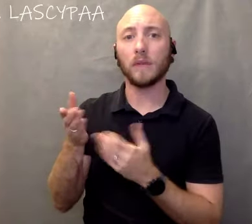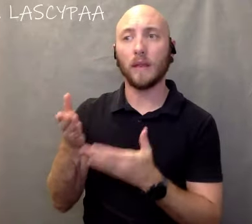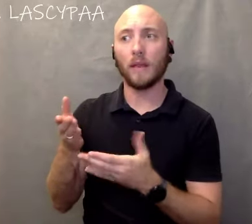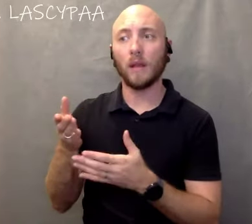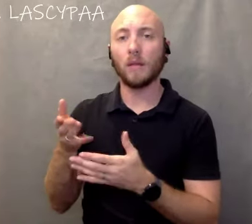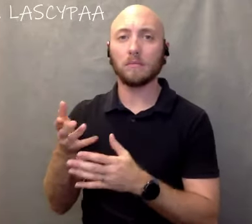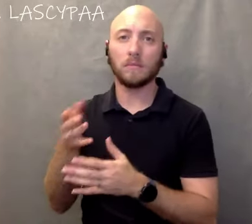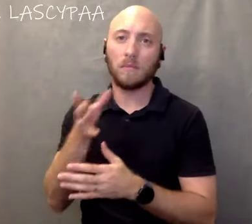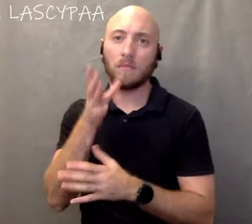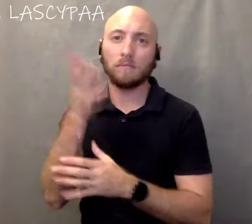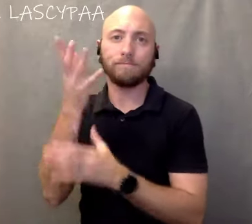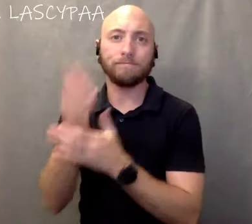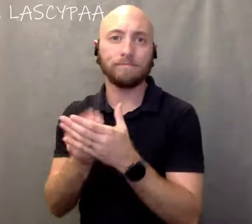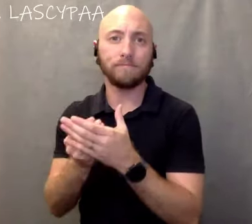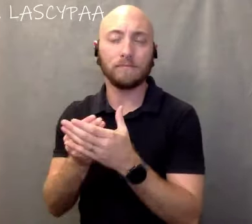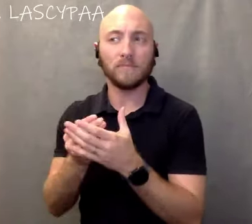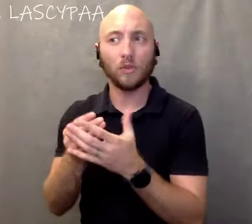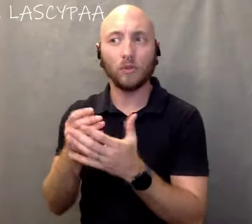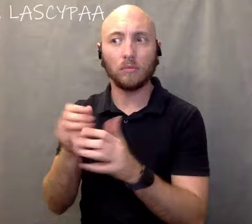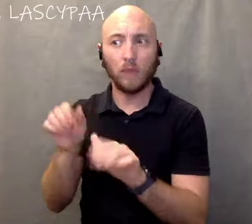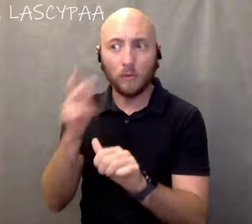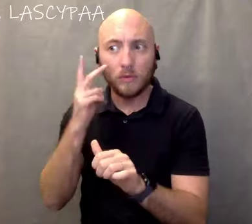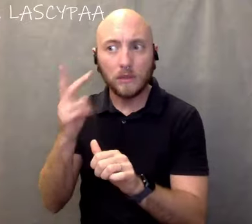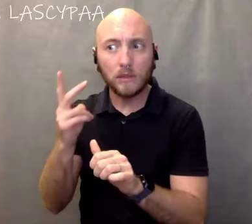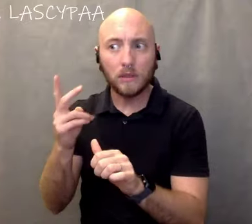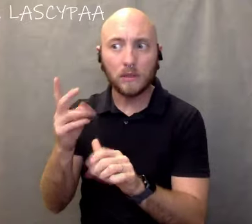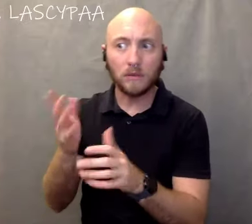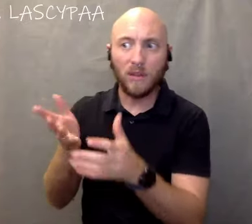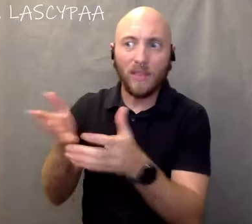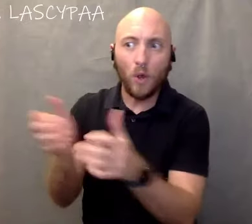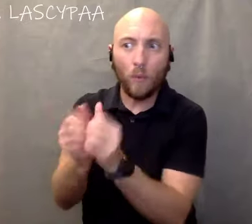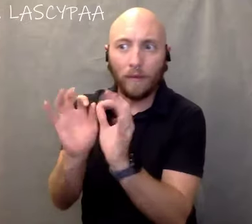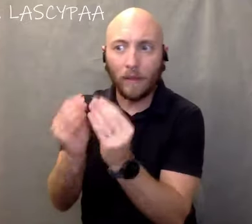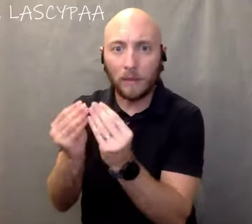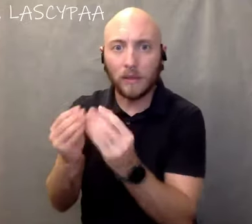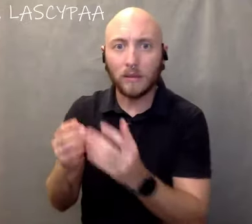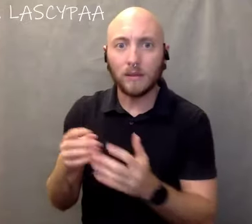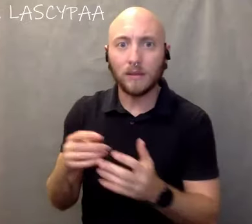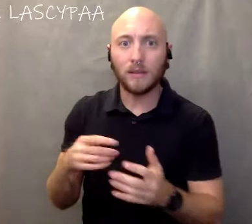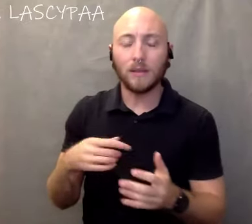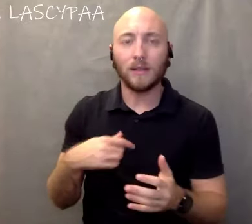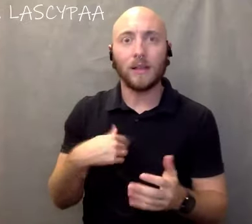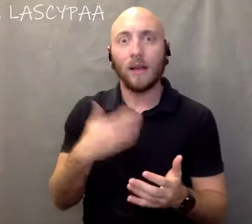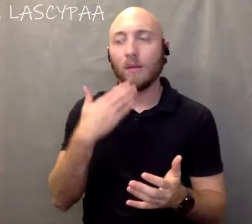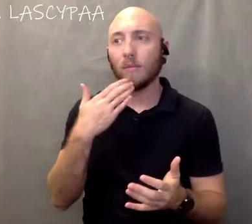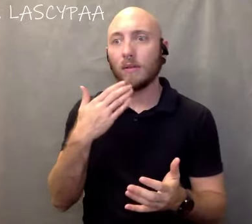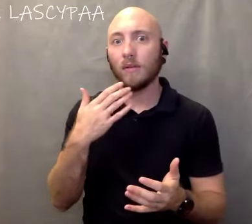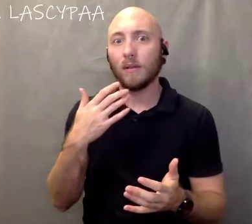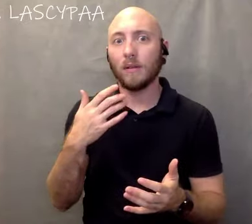passed. And I'm really grateful that I had this opportunity as soon as I landed out from